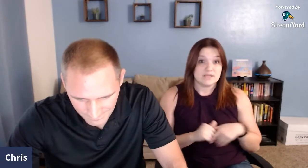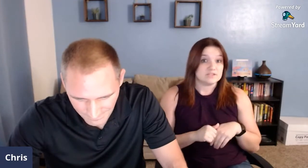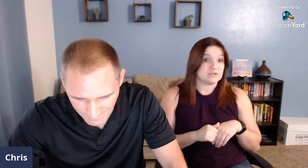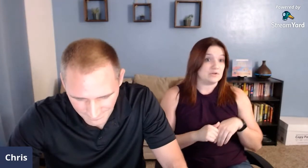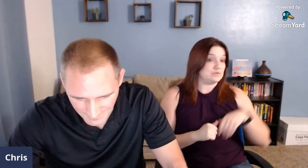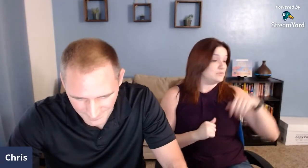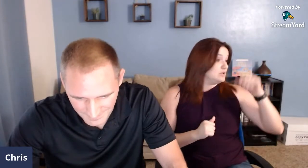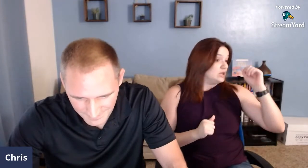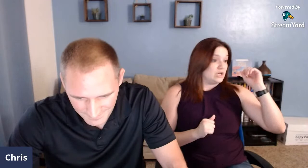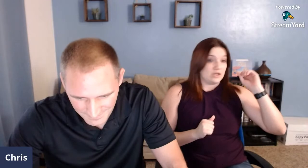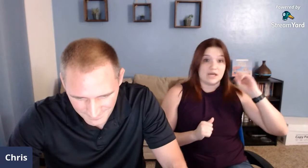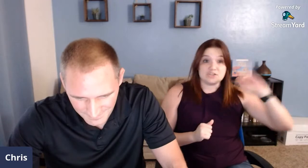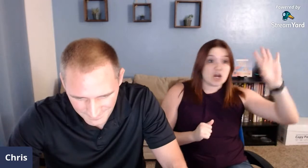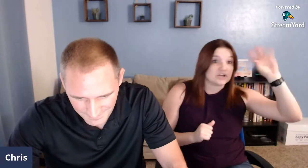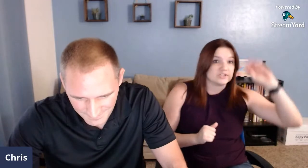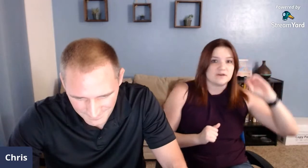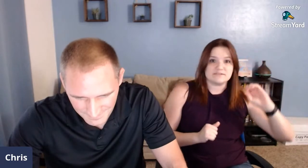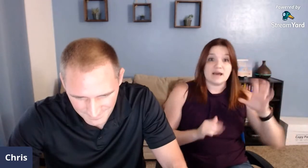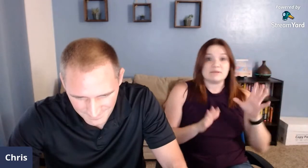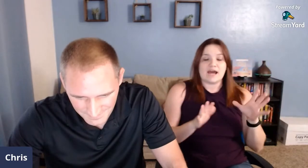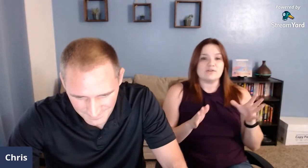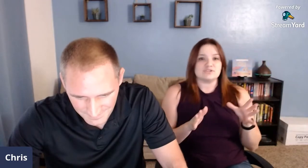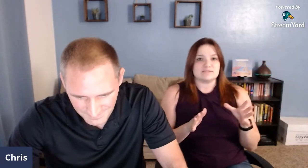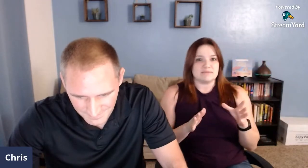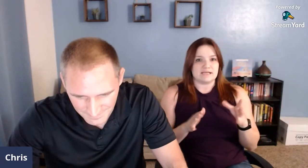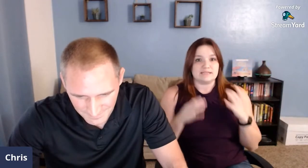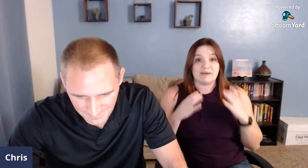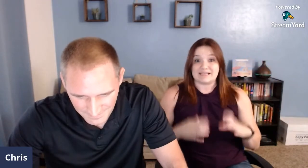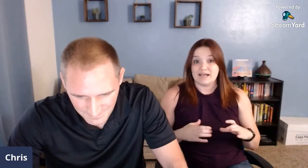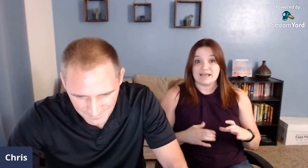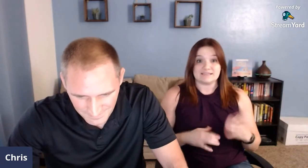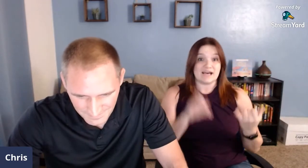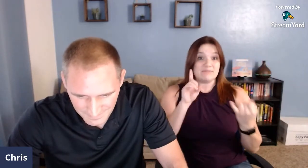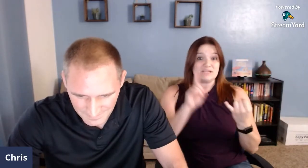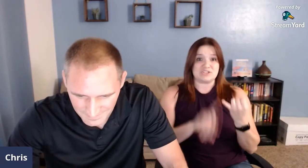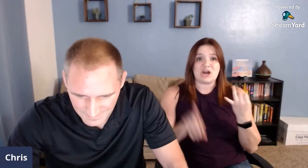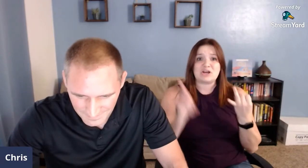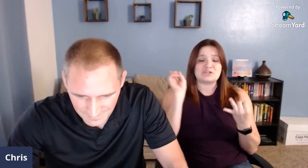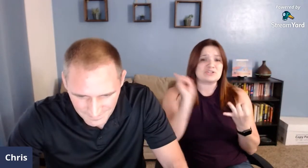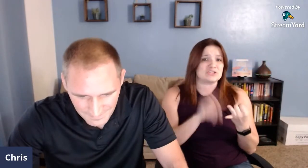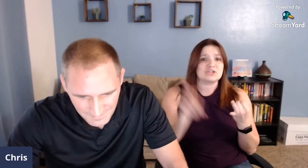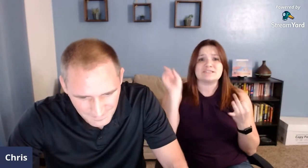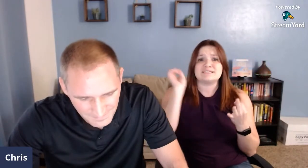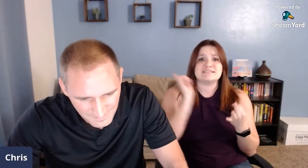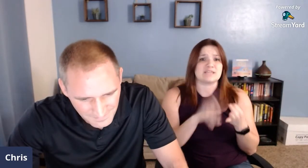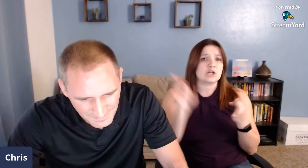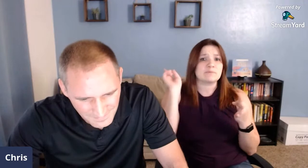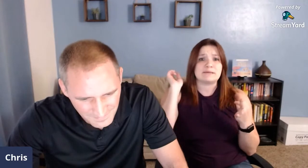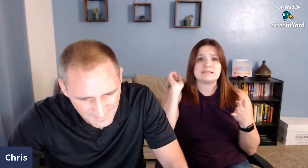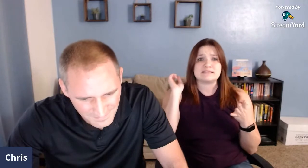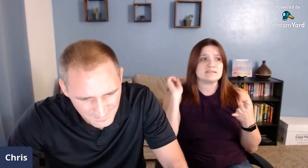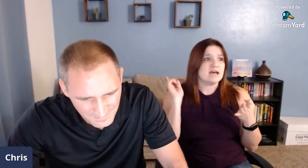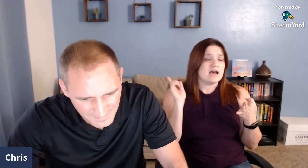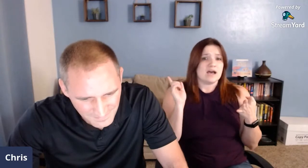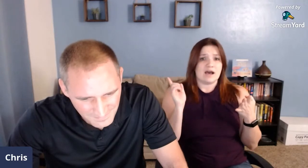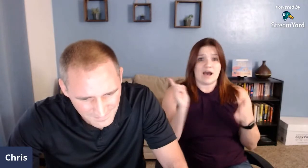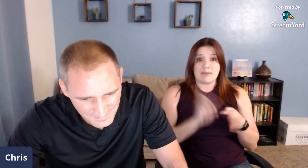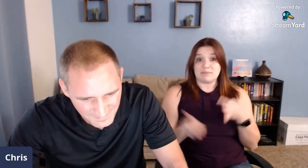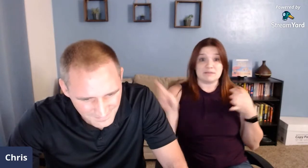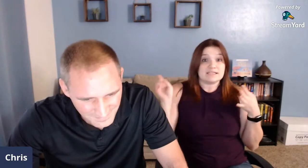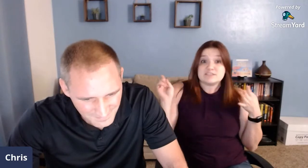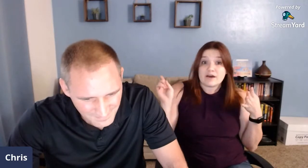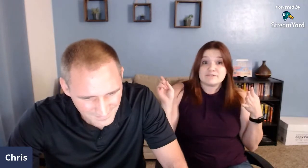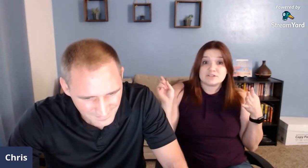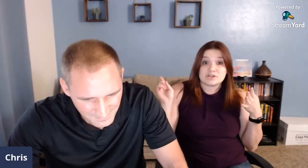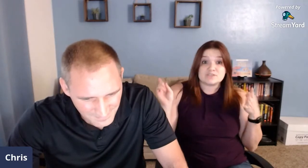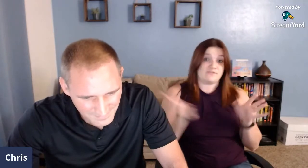people. So a doctor's office. I mean, I don't just meet my clients. I meet doctors, nurses, therapists. I